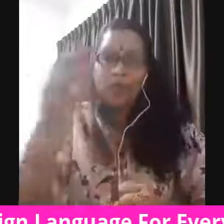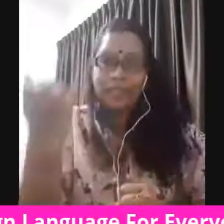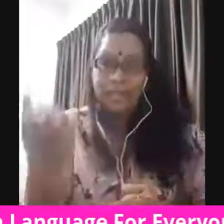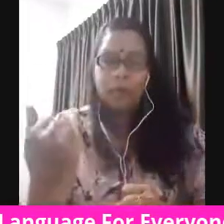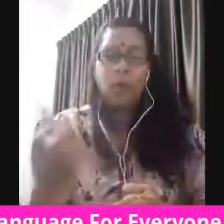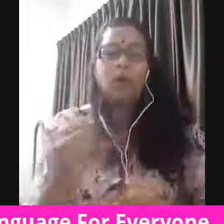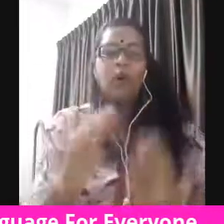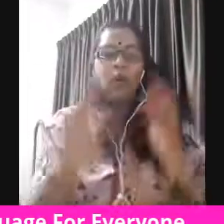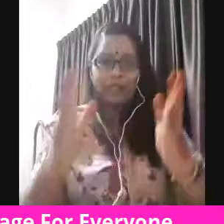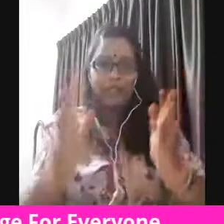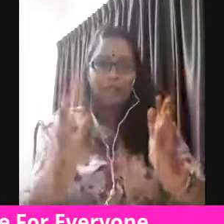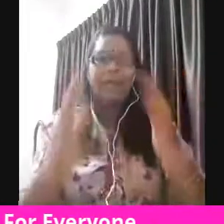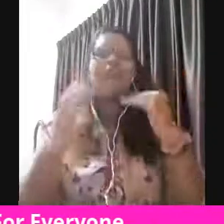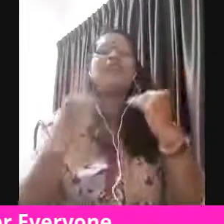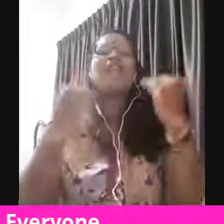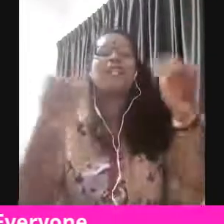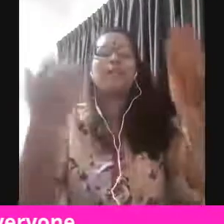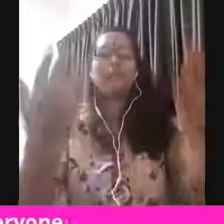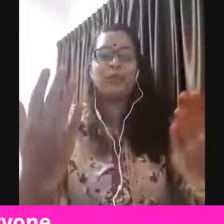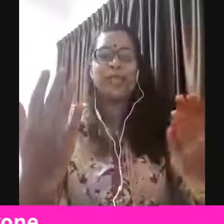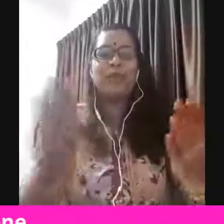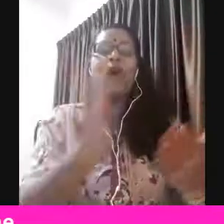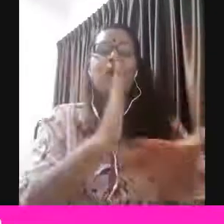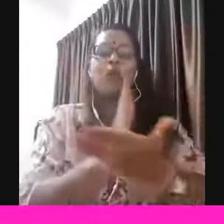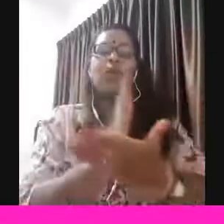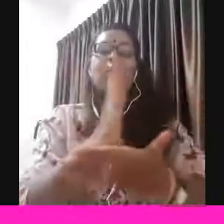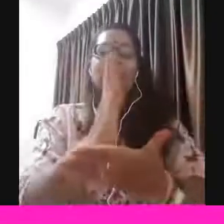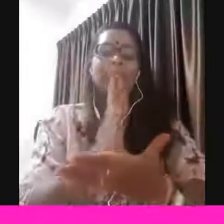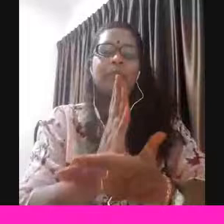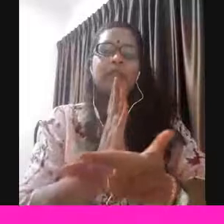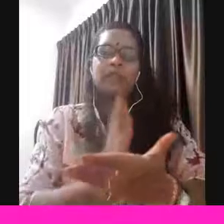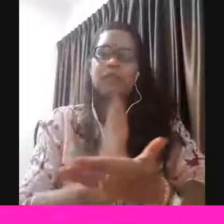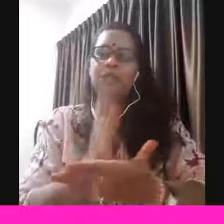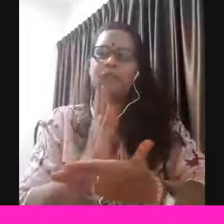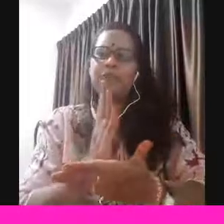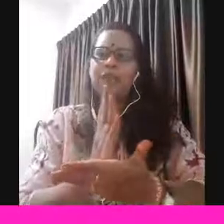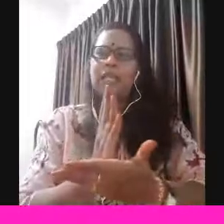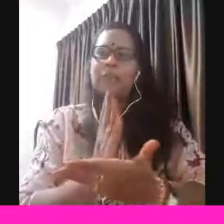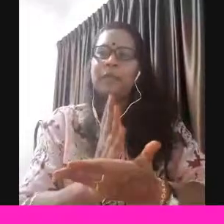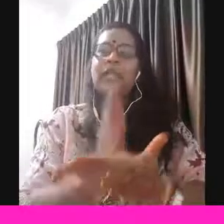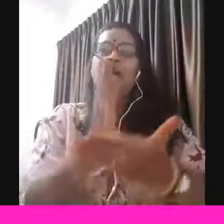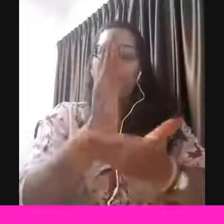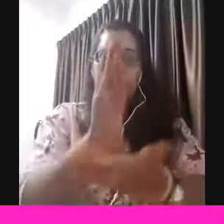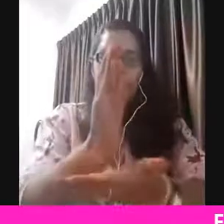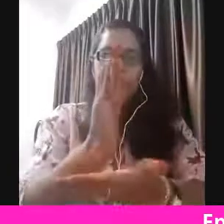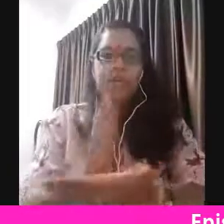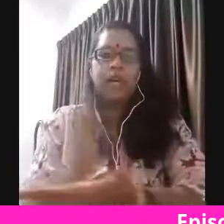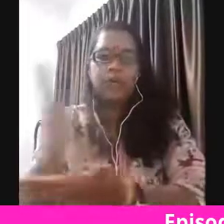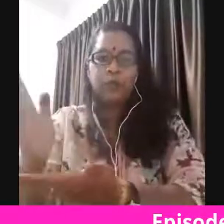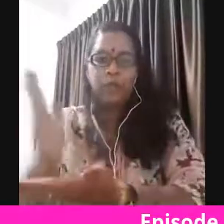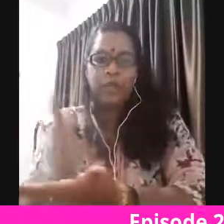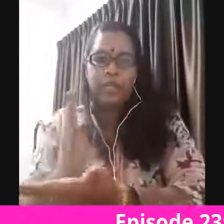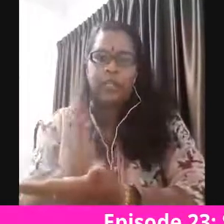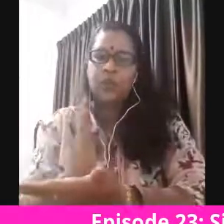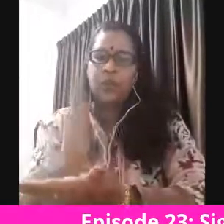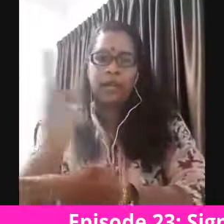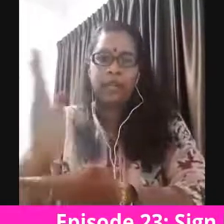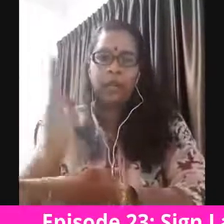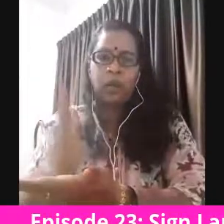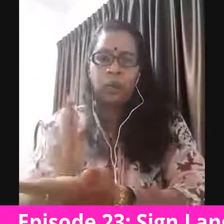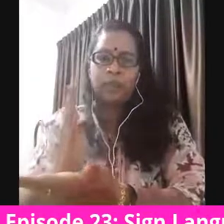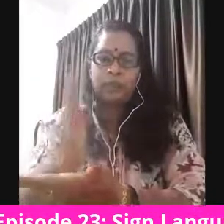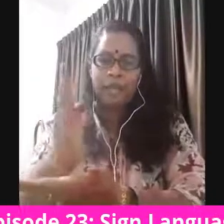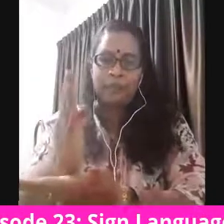call one time, and we Mhm. will explain to them only one time, because if we explain each